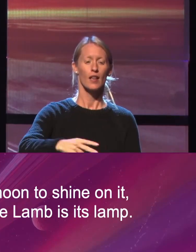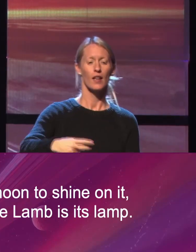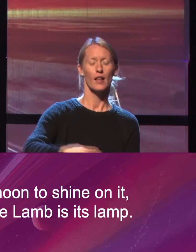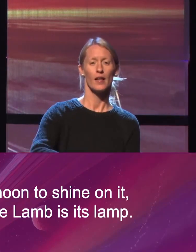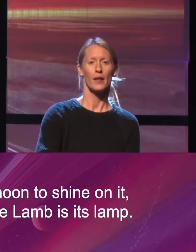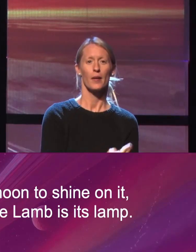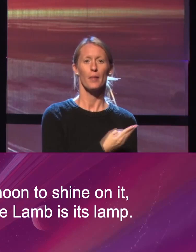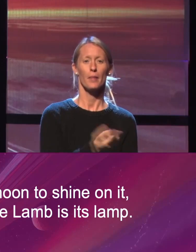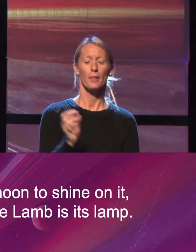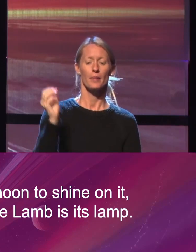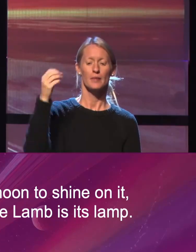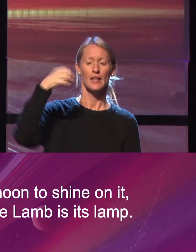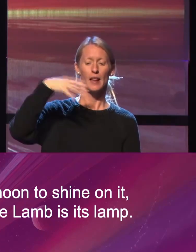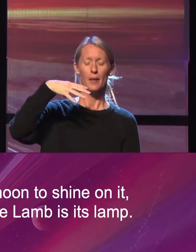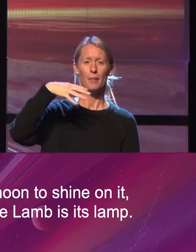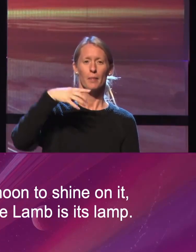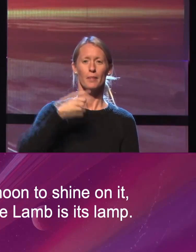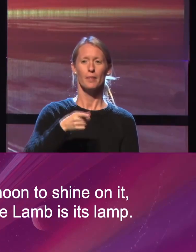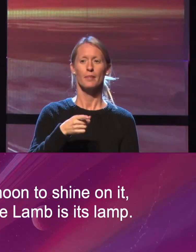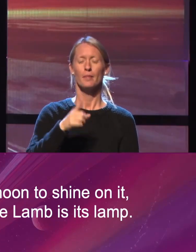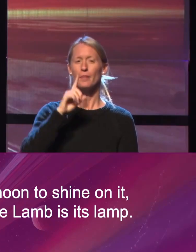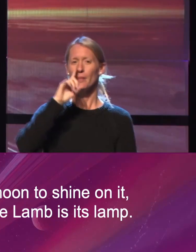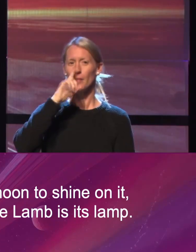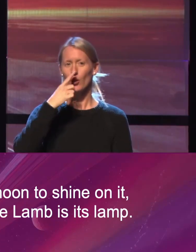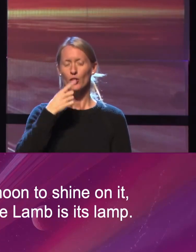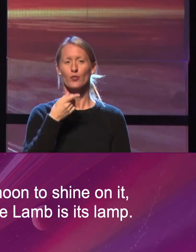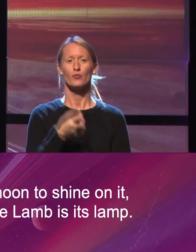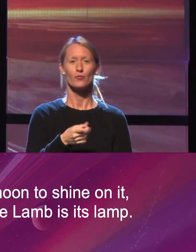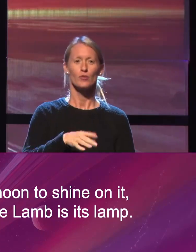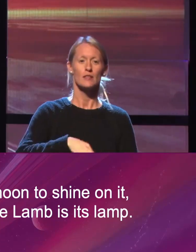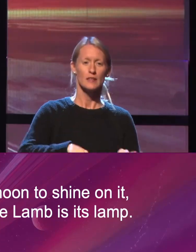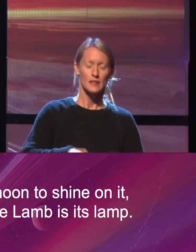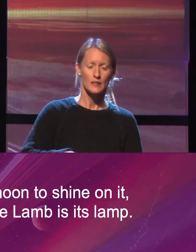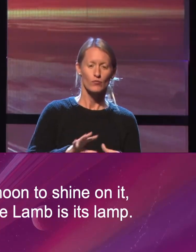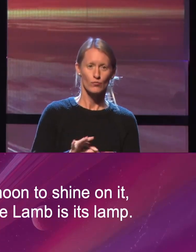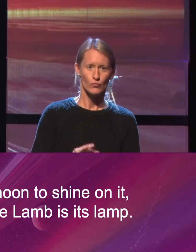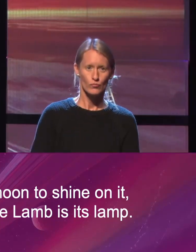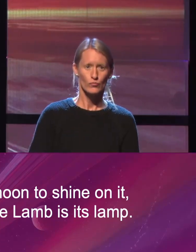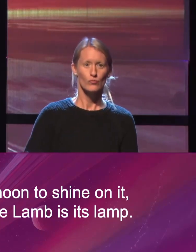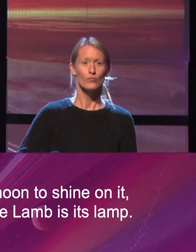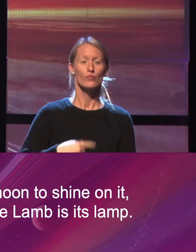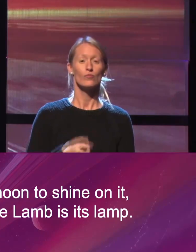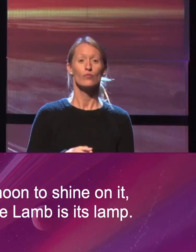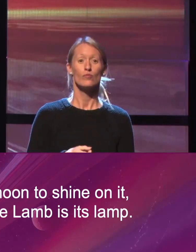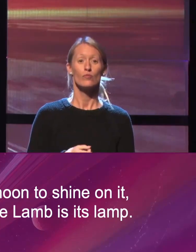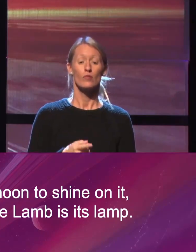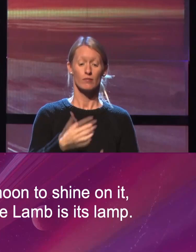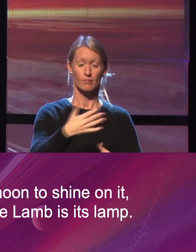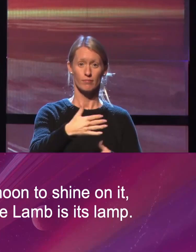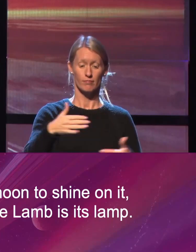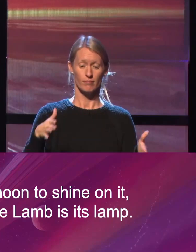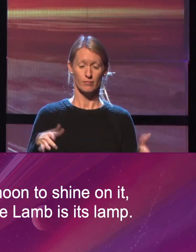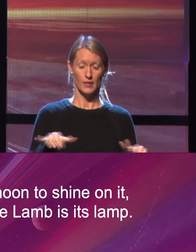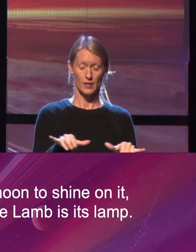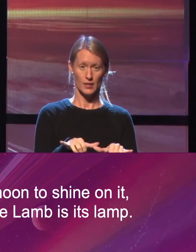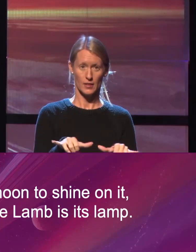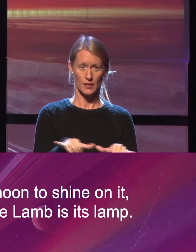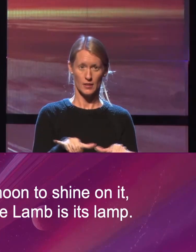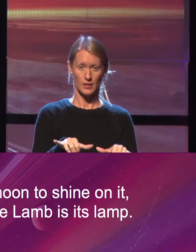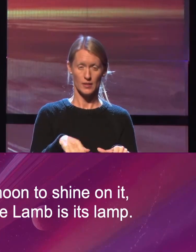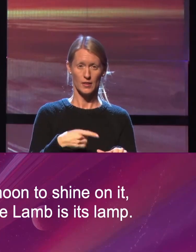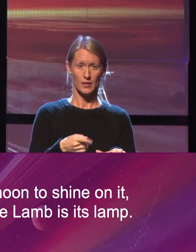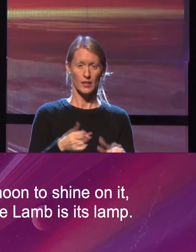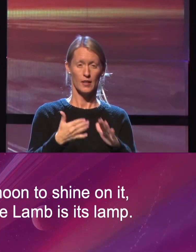with the dimensions and read you those passages, but what I want you to understand is the dimensions that are given of this city are built on, it's